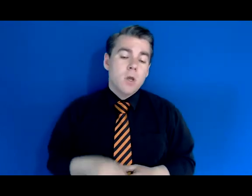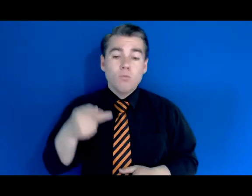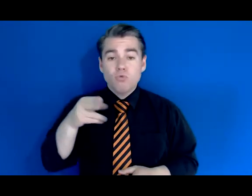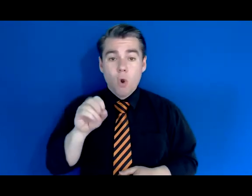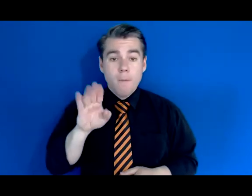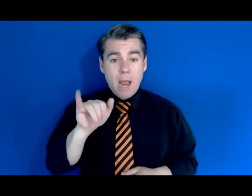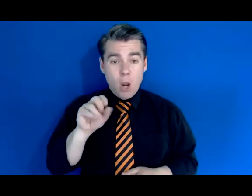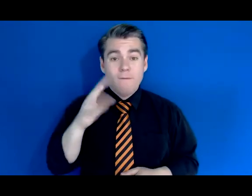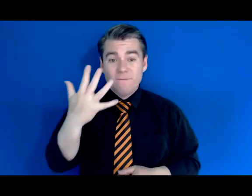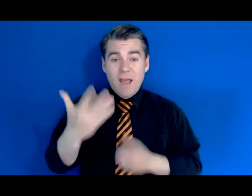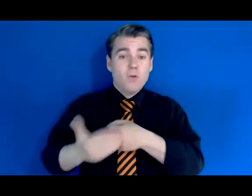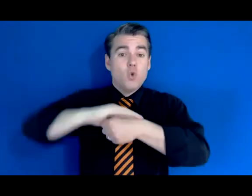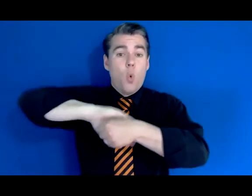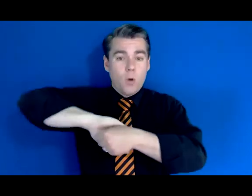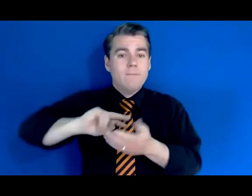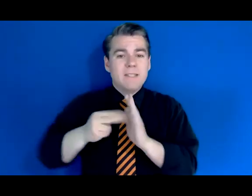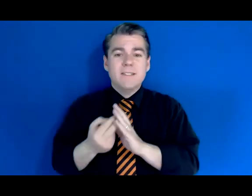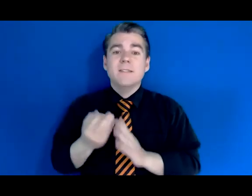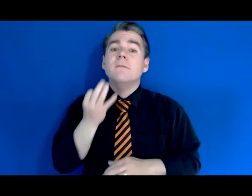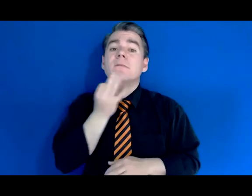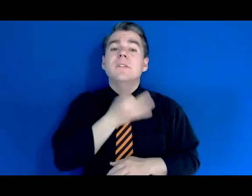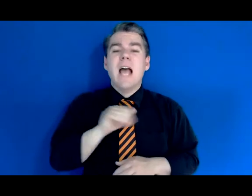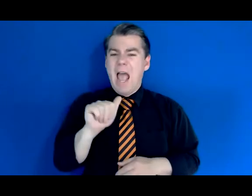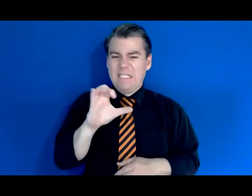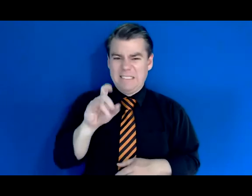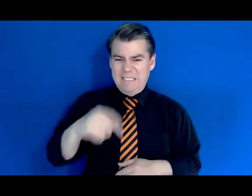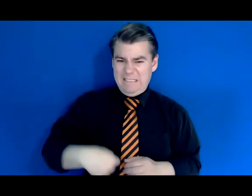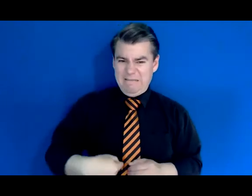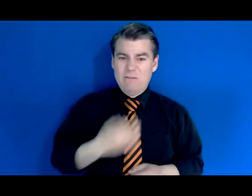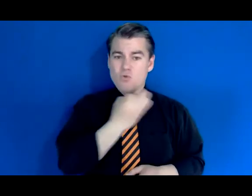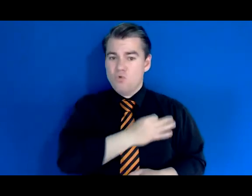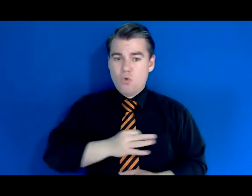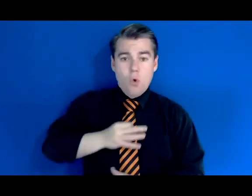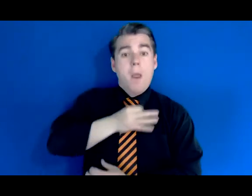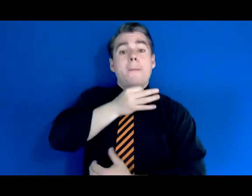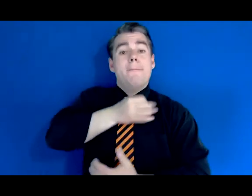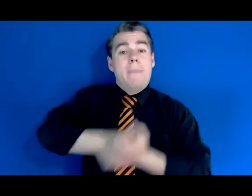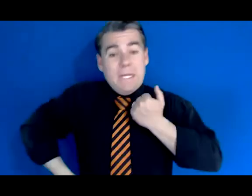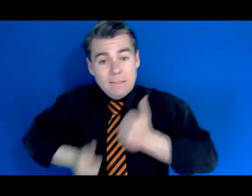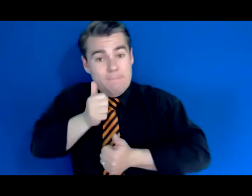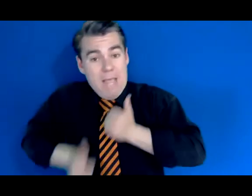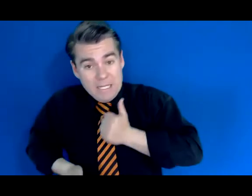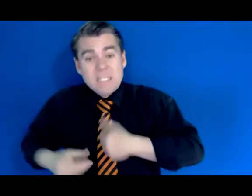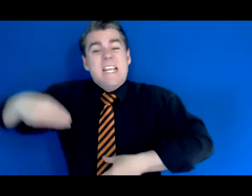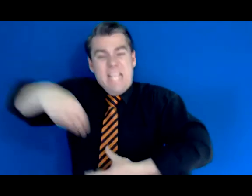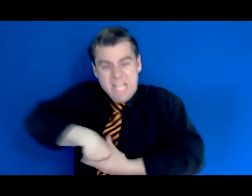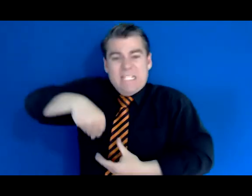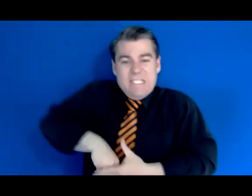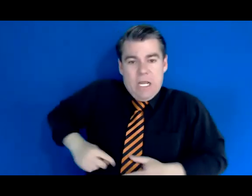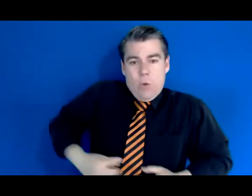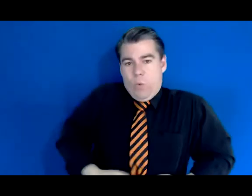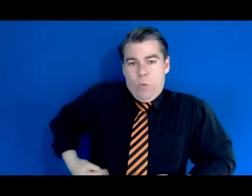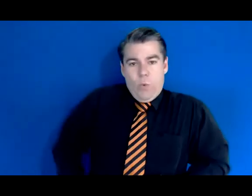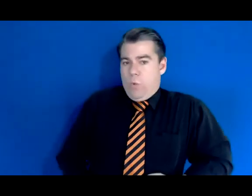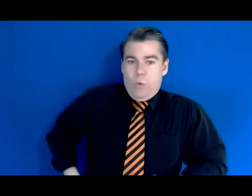everything safely past the acidic stomach and into the intestines. Probio5 is also